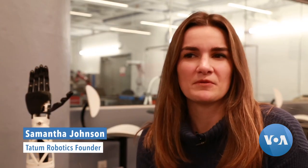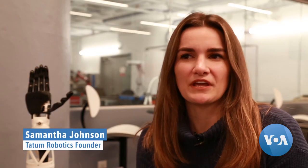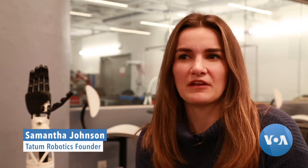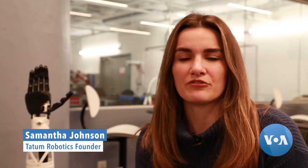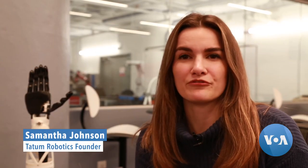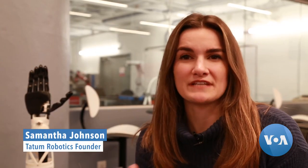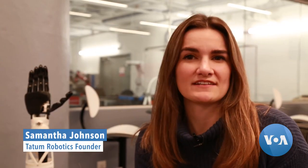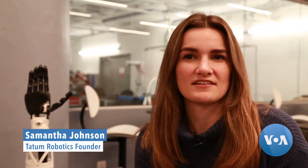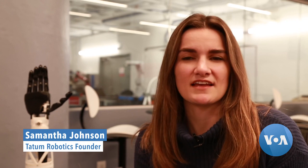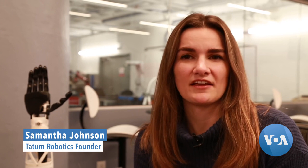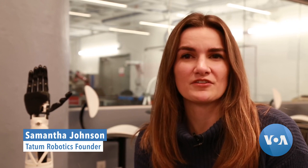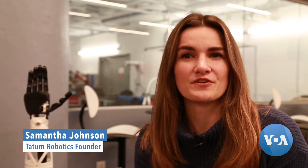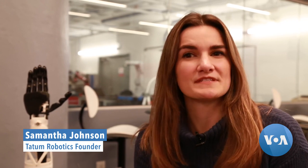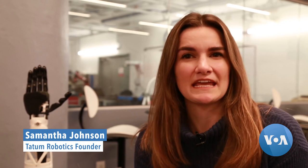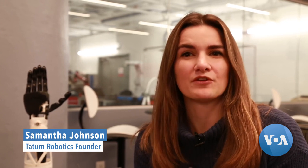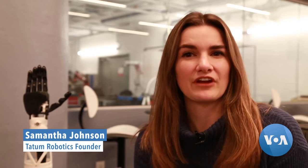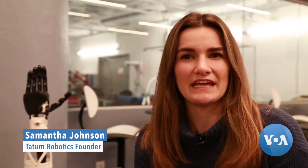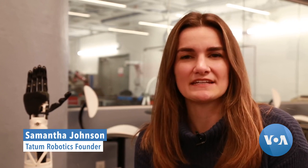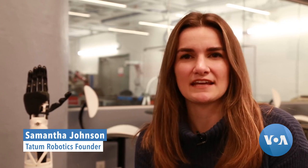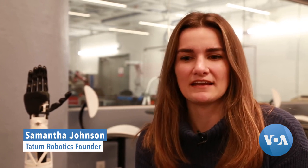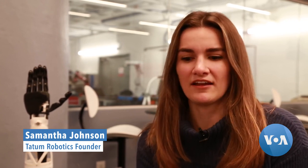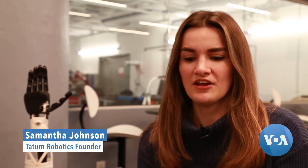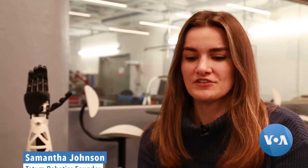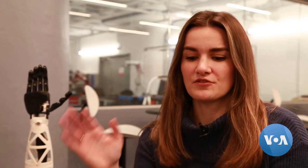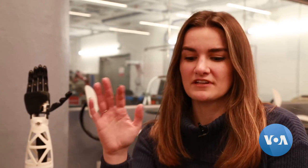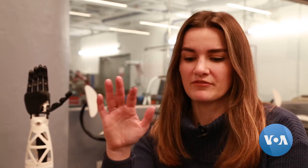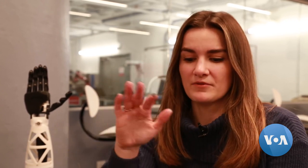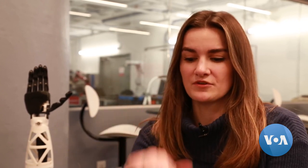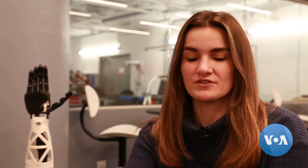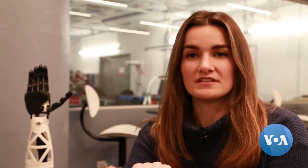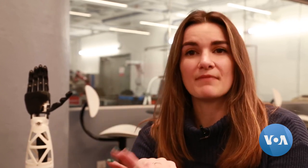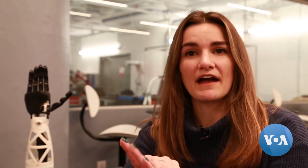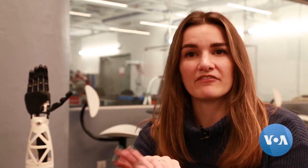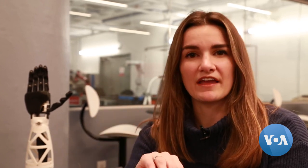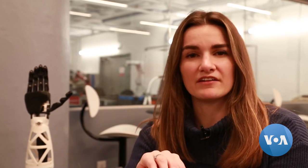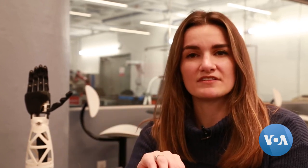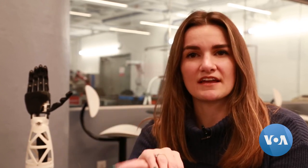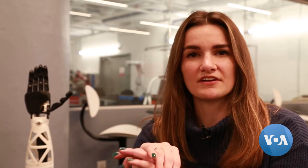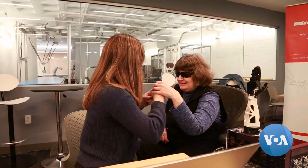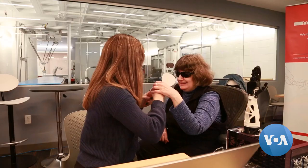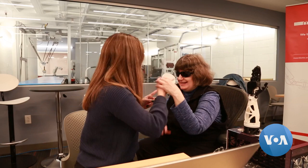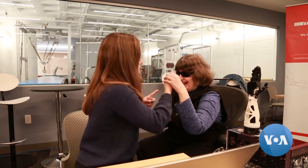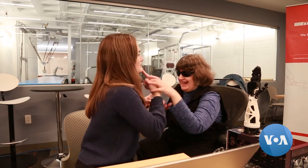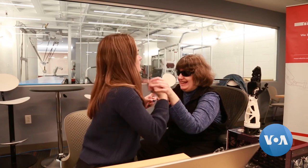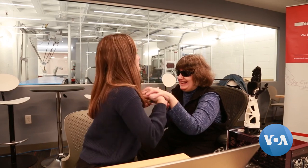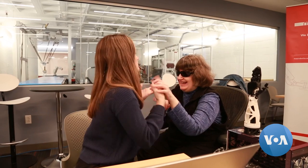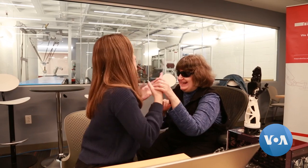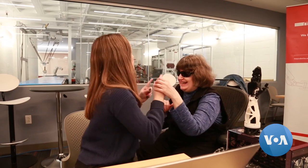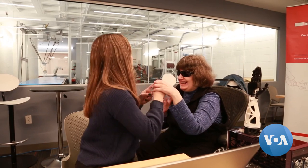communicate through tactile signing, also known as hand-over-hand signing. So the deafblind person holds onto the back of the hand of the signer and receives the signs into their